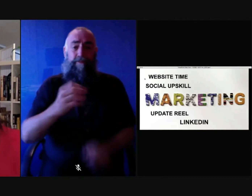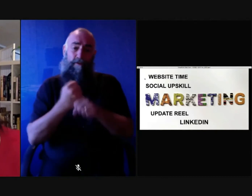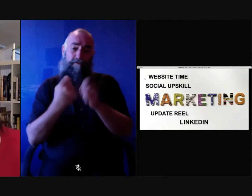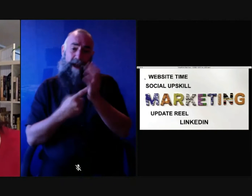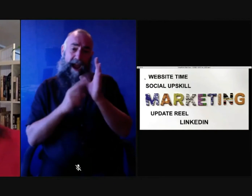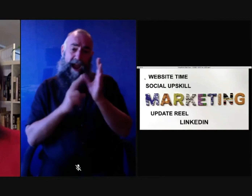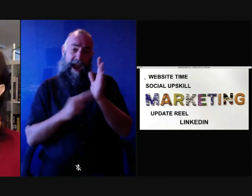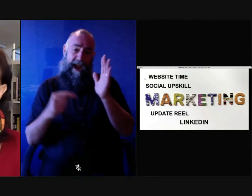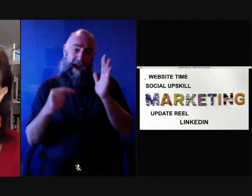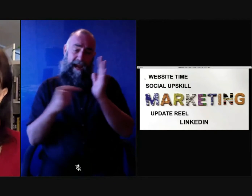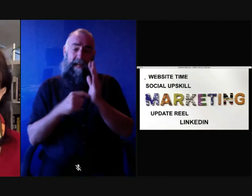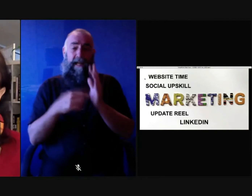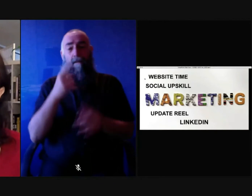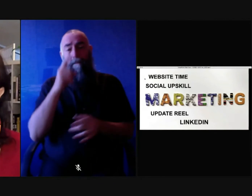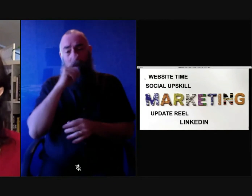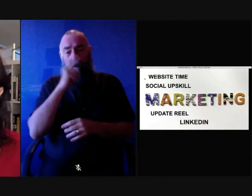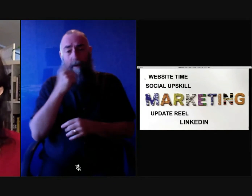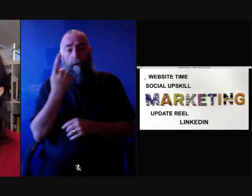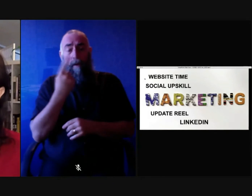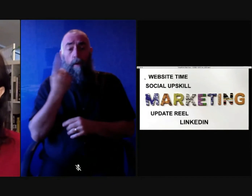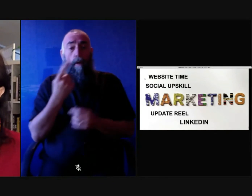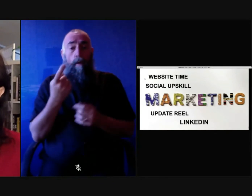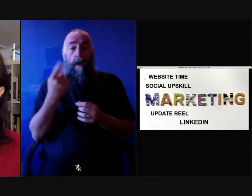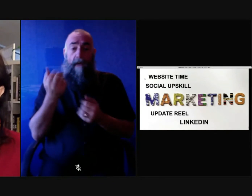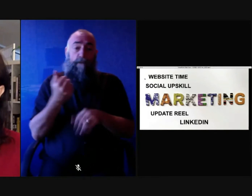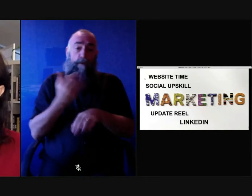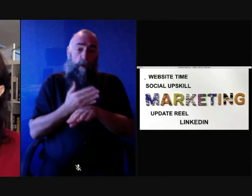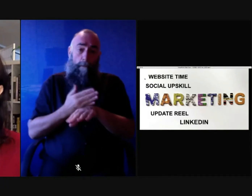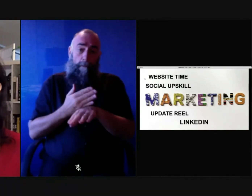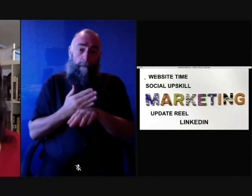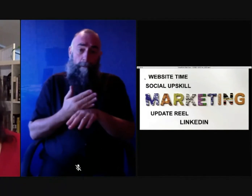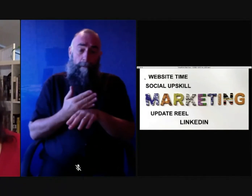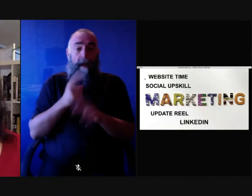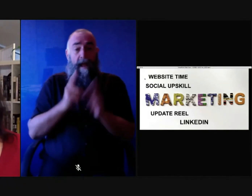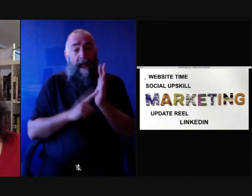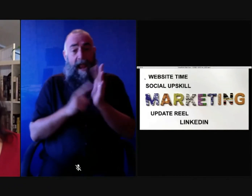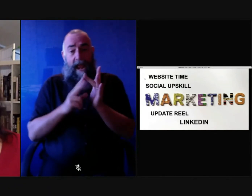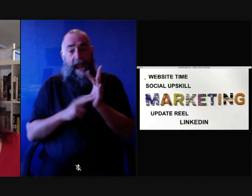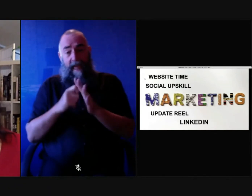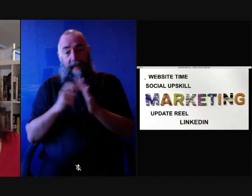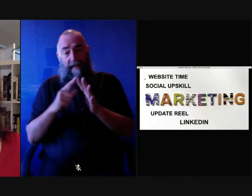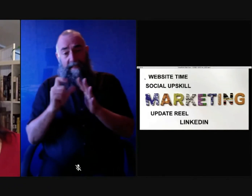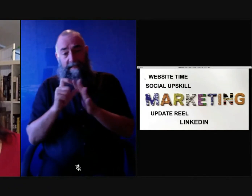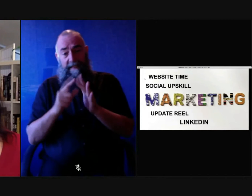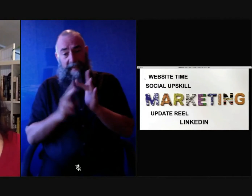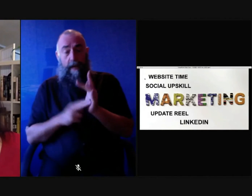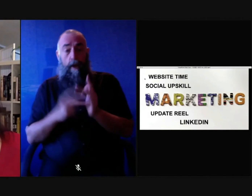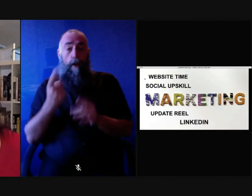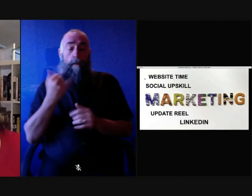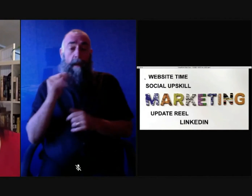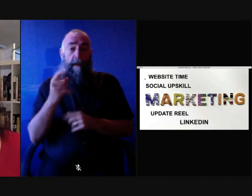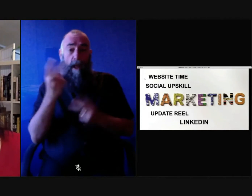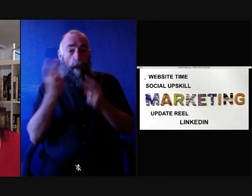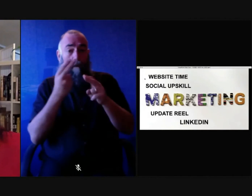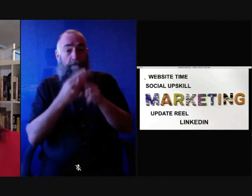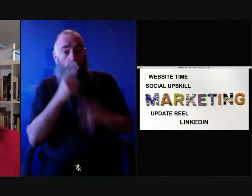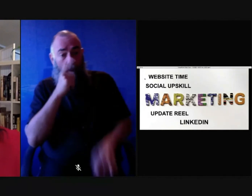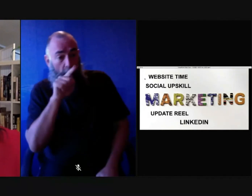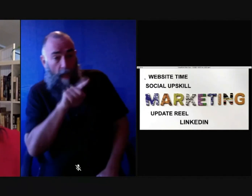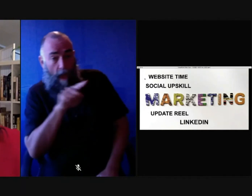particularly full of people who are not going to lose their jobs at the moment, who might be looking for people like you to give money to.